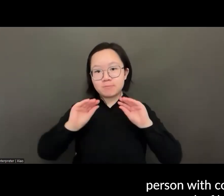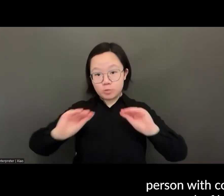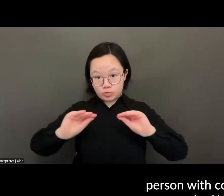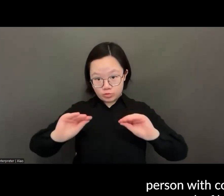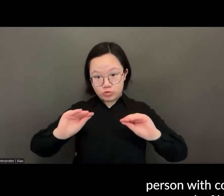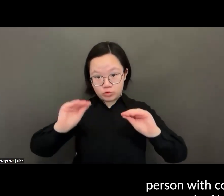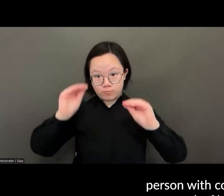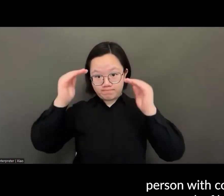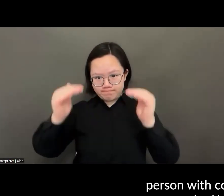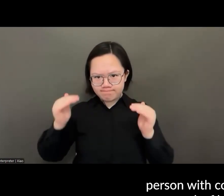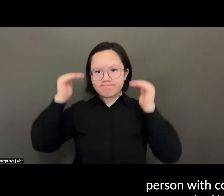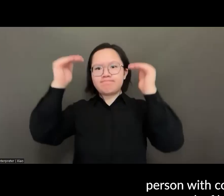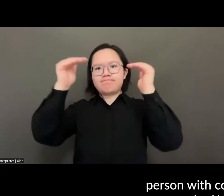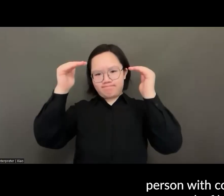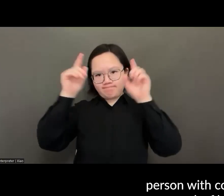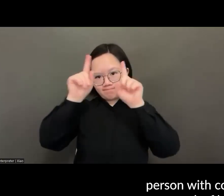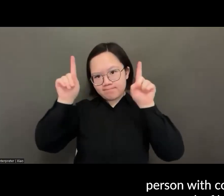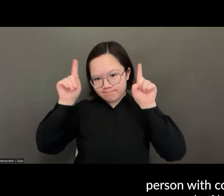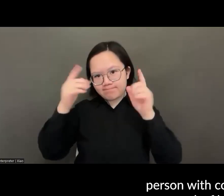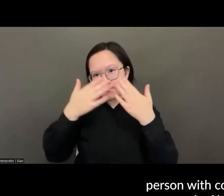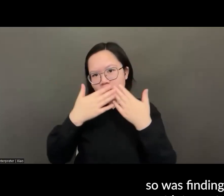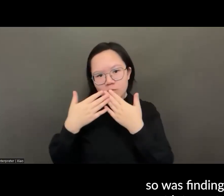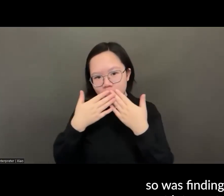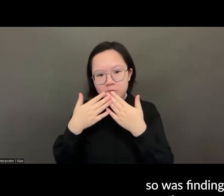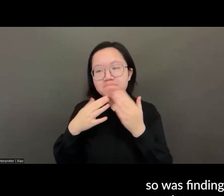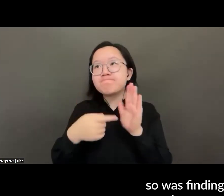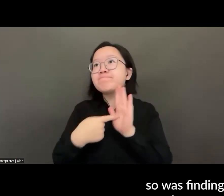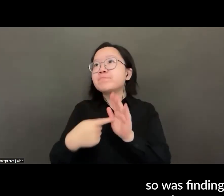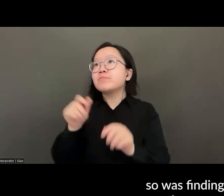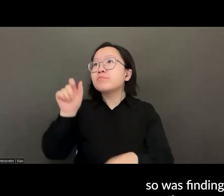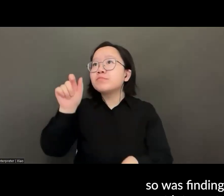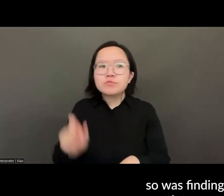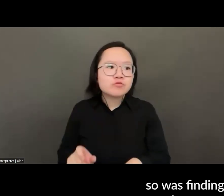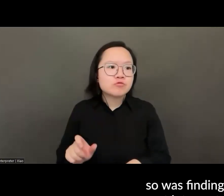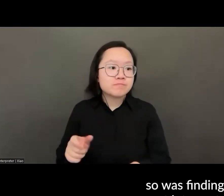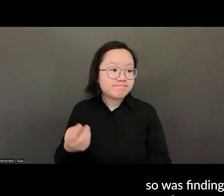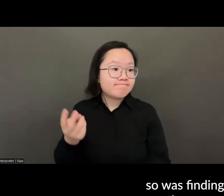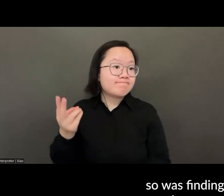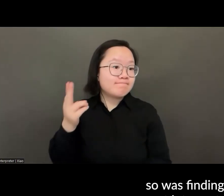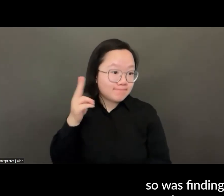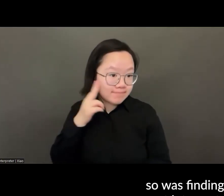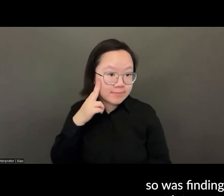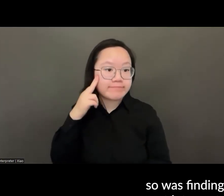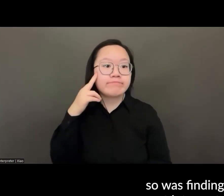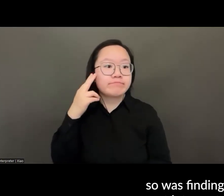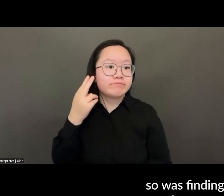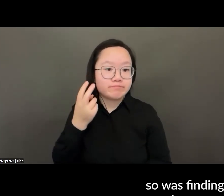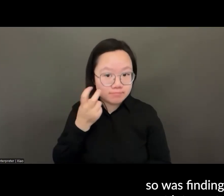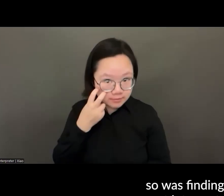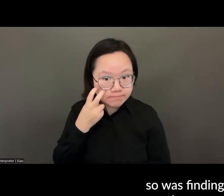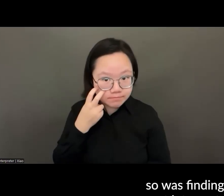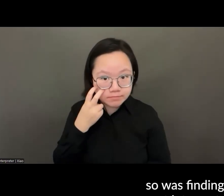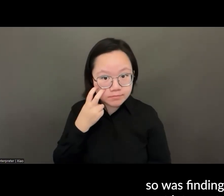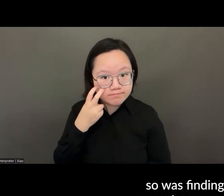see, being a person with complex disability, like deaf blindness, so was finding it difficult to